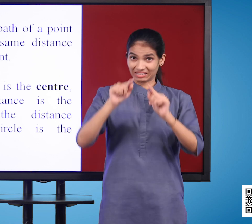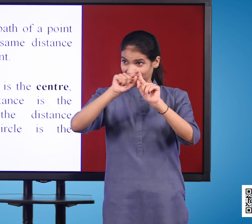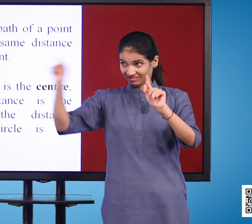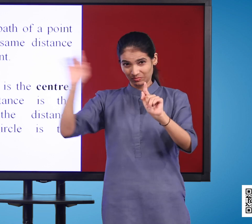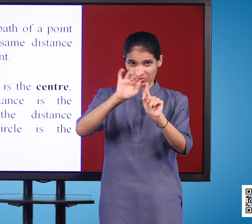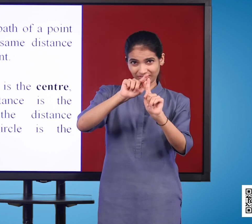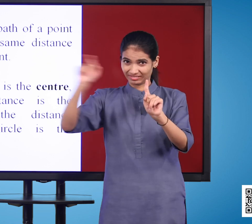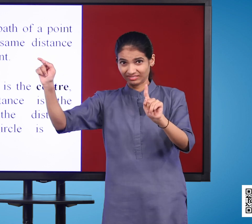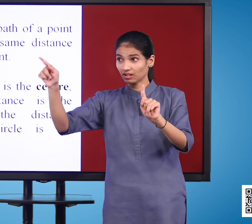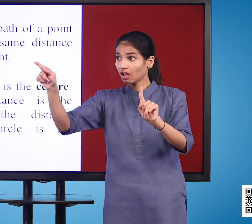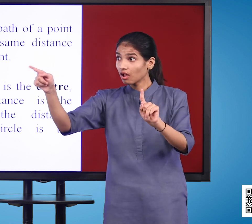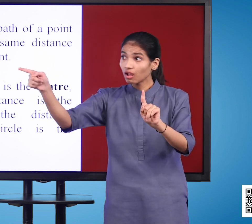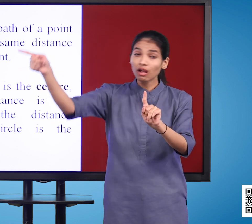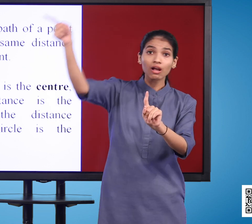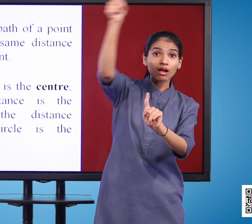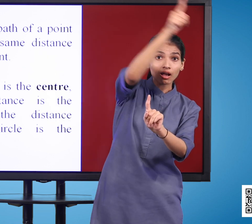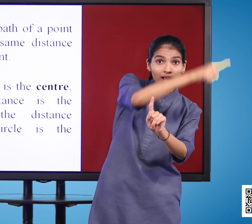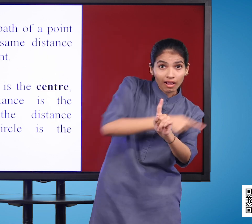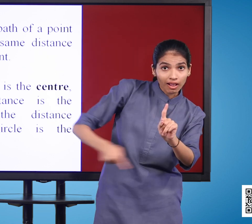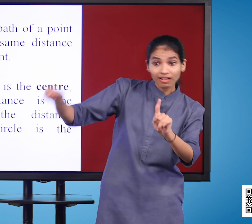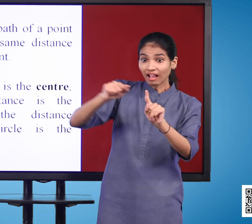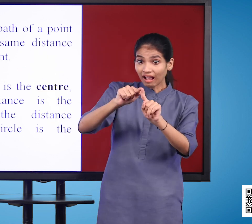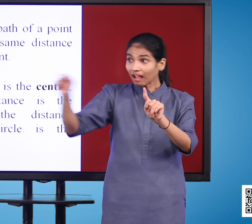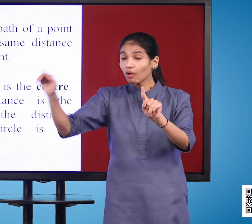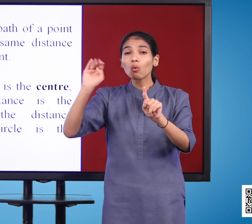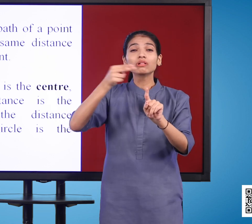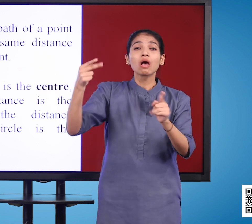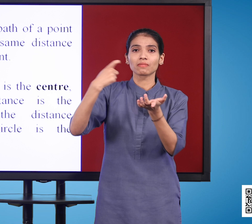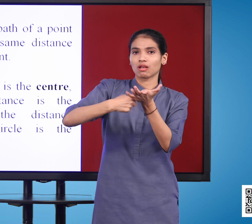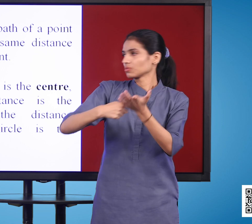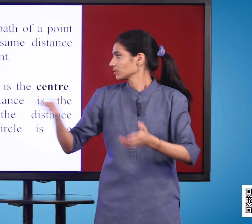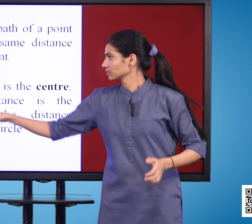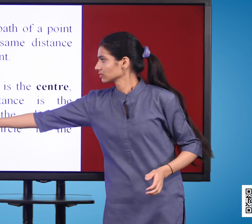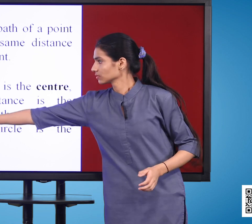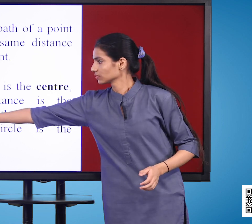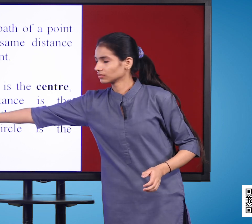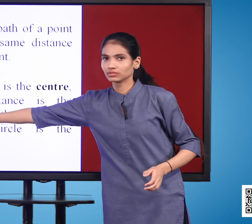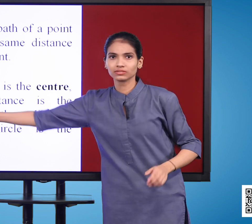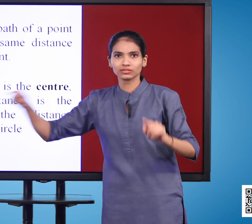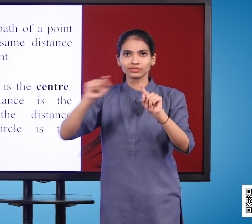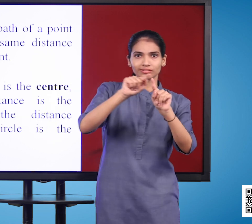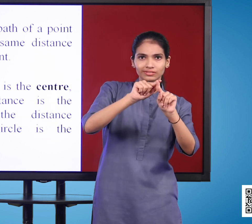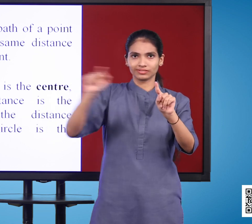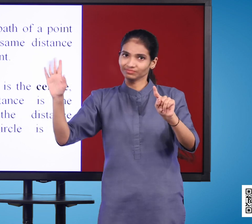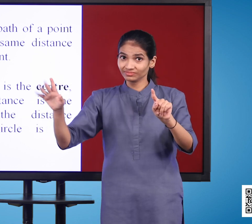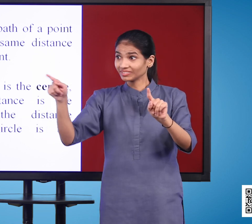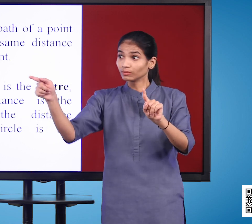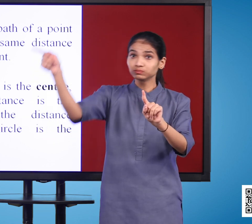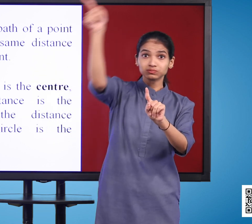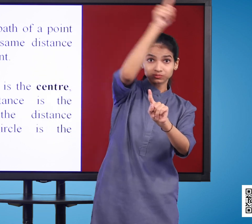The fixed point is the center. The fixed distance is the radius, and the distance around the circle